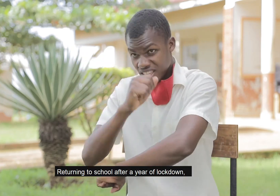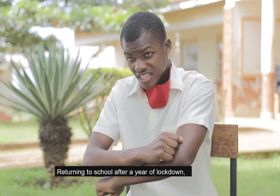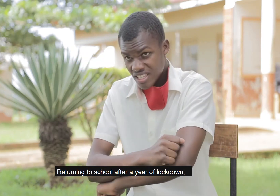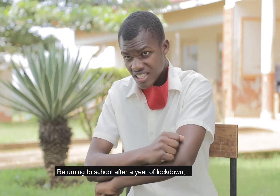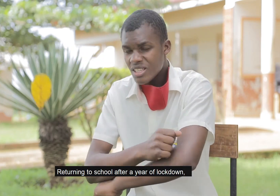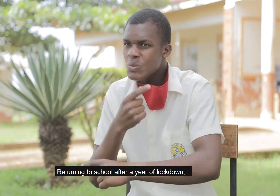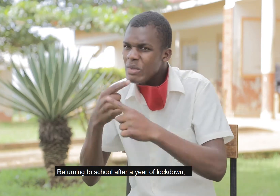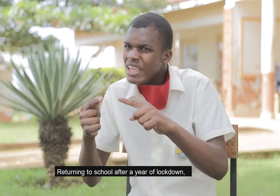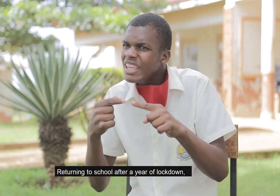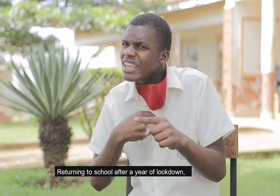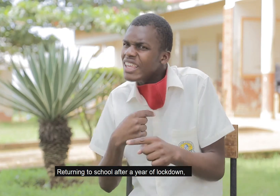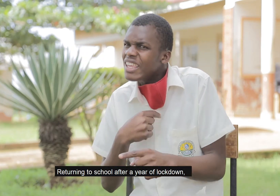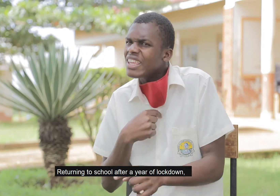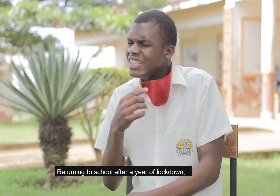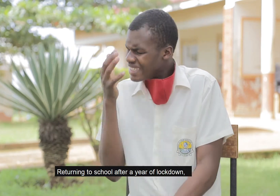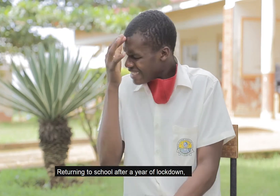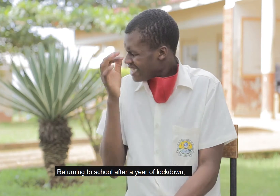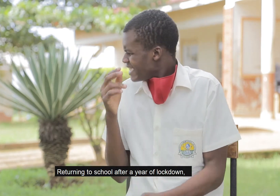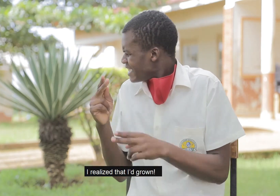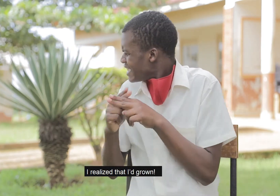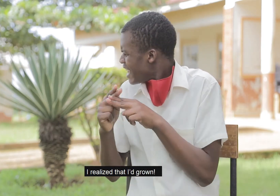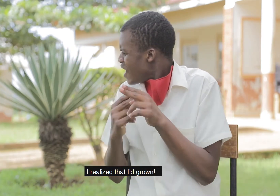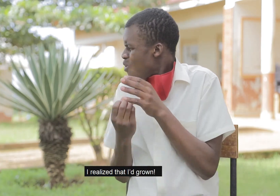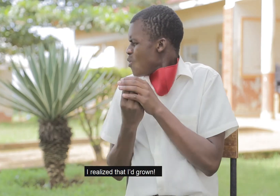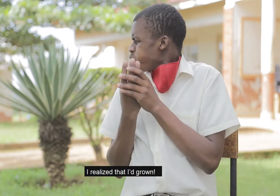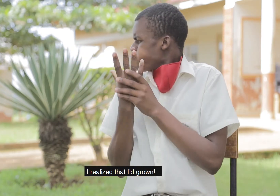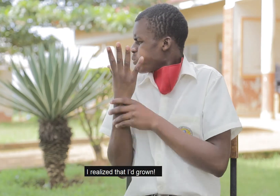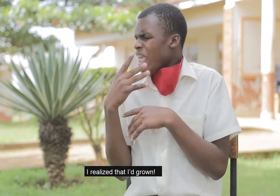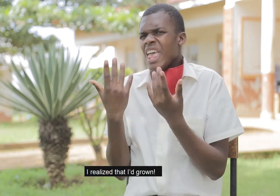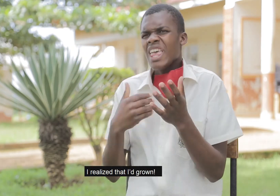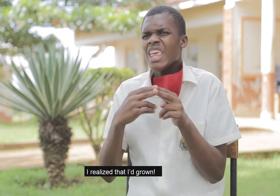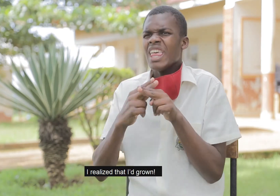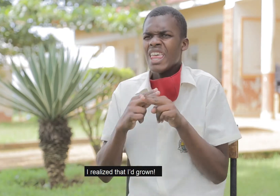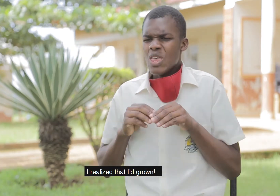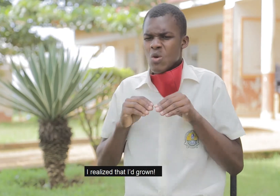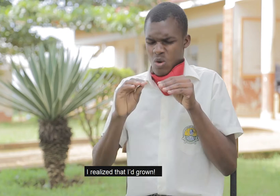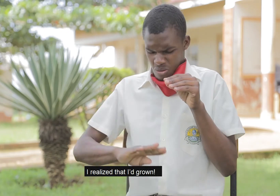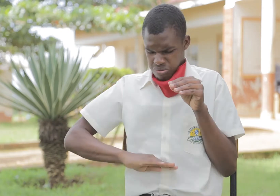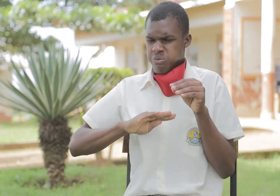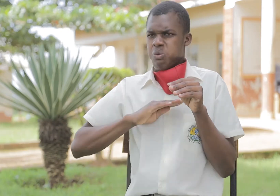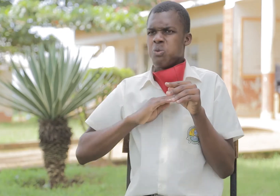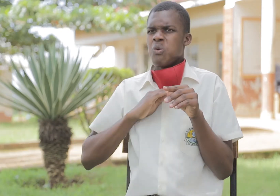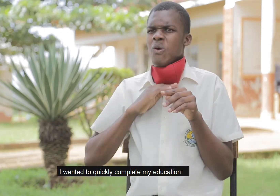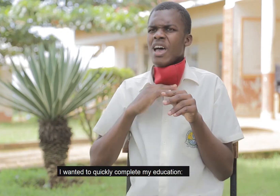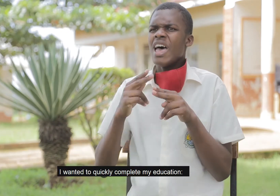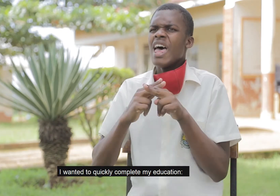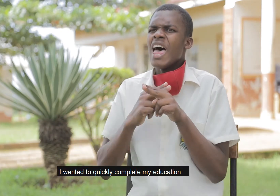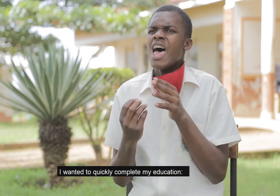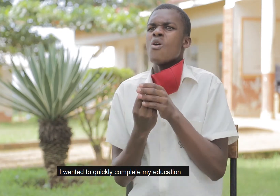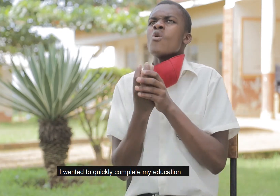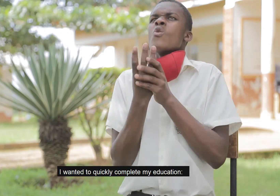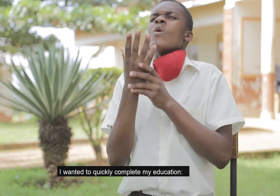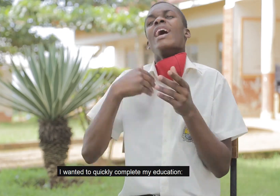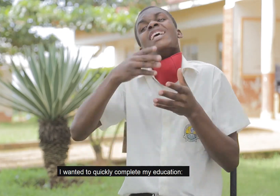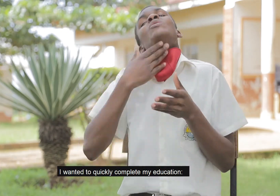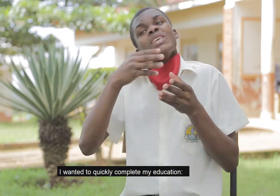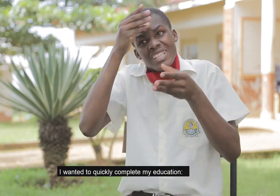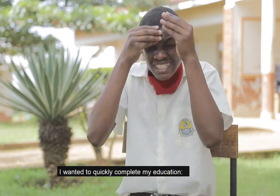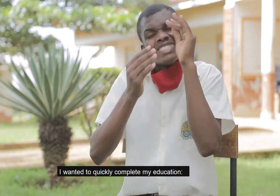Returning to school after a year of lockdown, I realized that I had grown. I wanted to quickly complete my